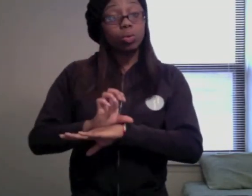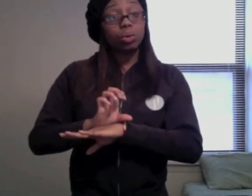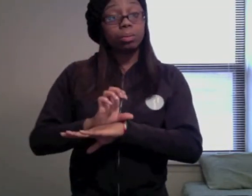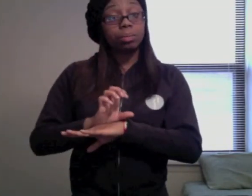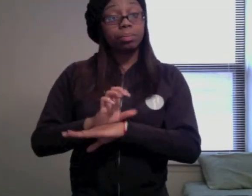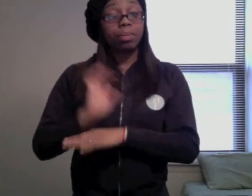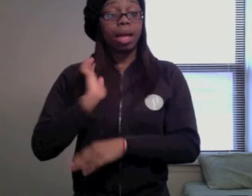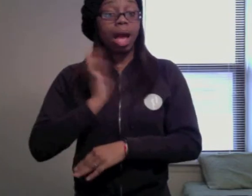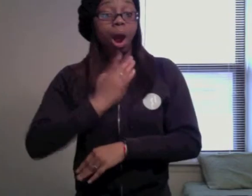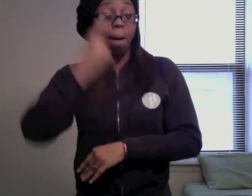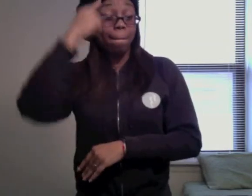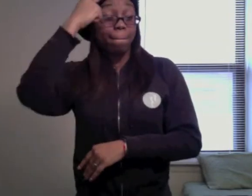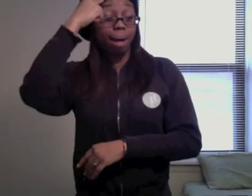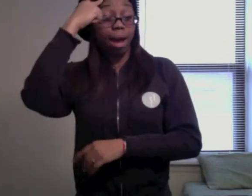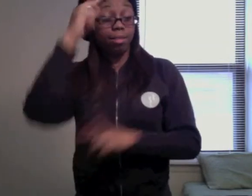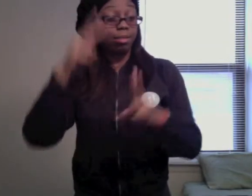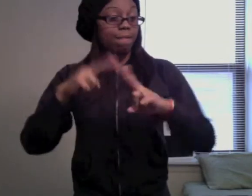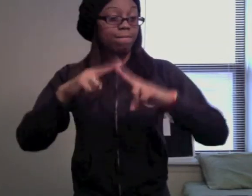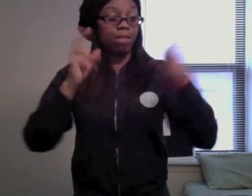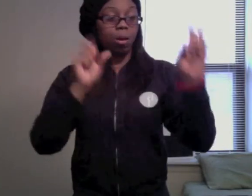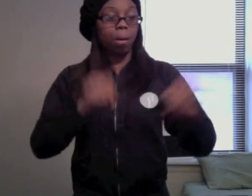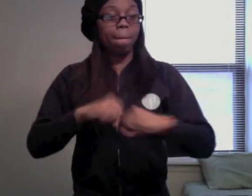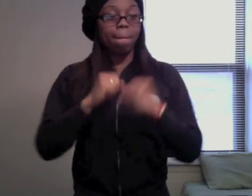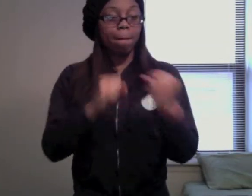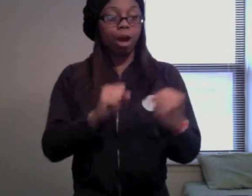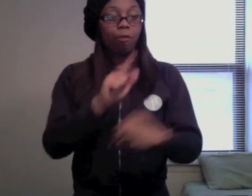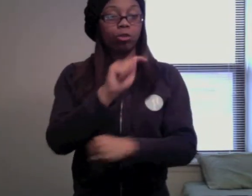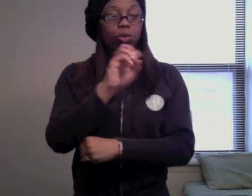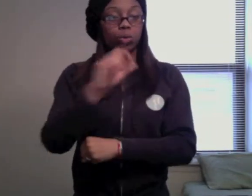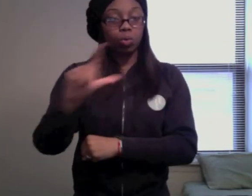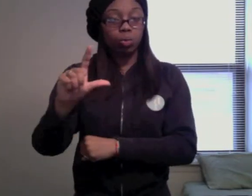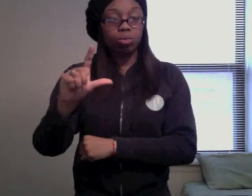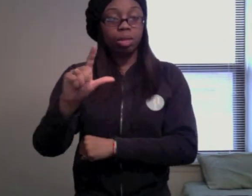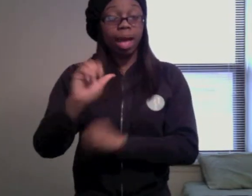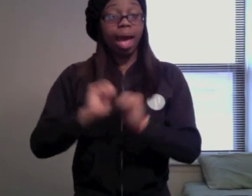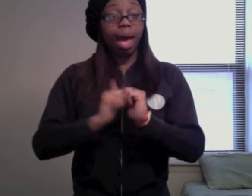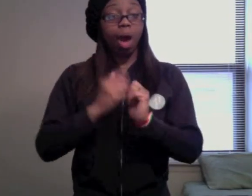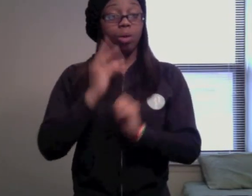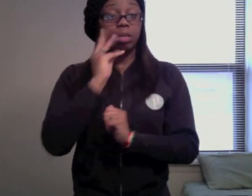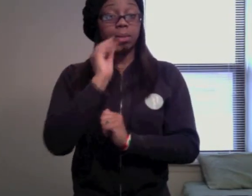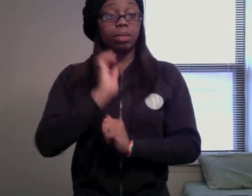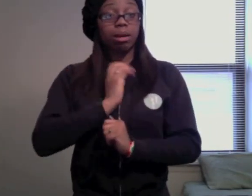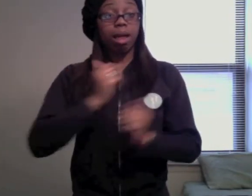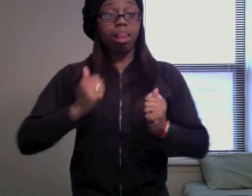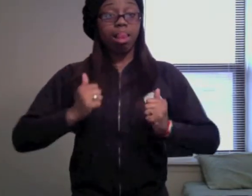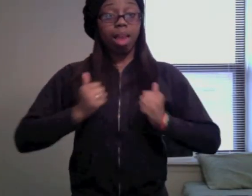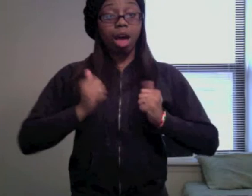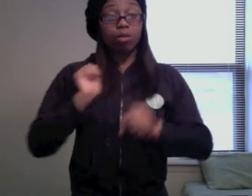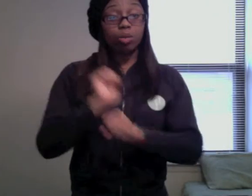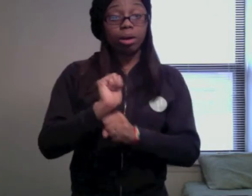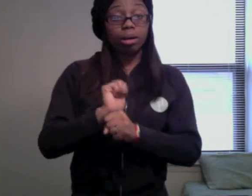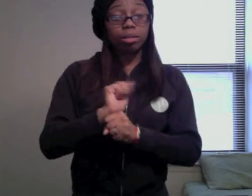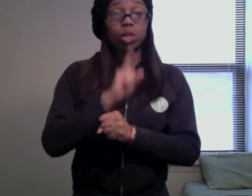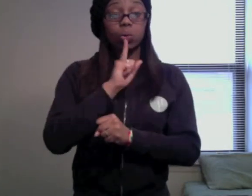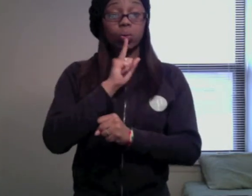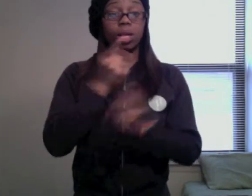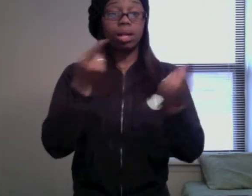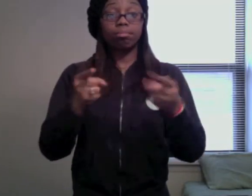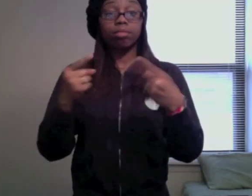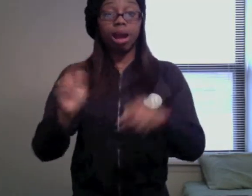are very powerful tools. How we experience our life's work, and indeed our lives, is to a great degree a